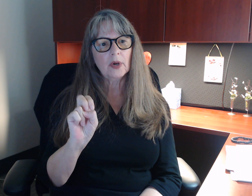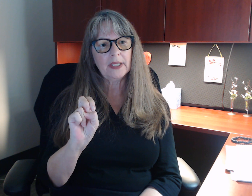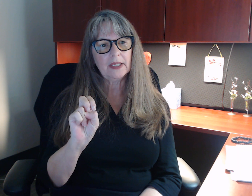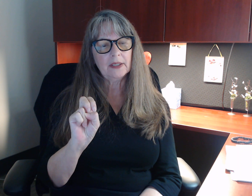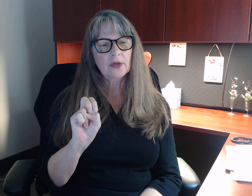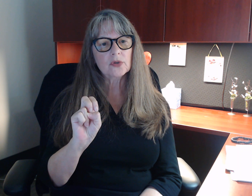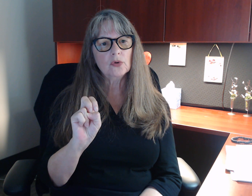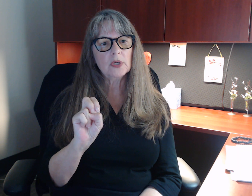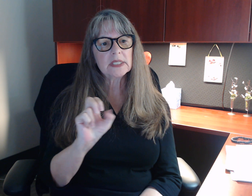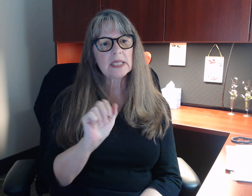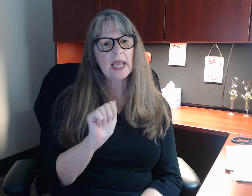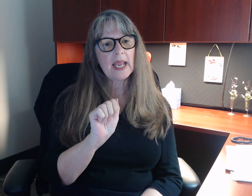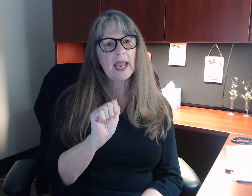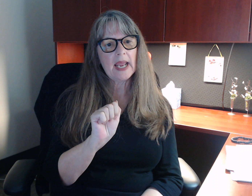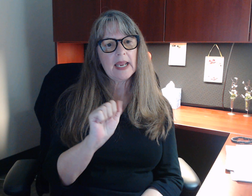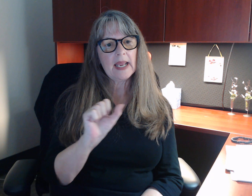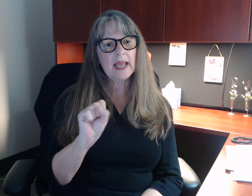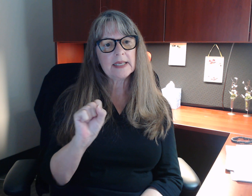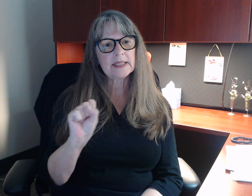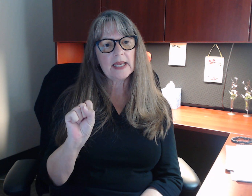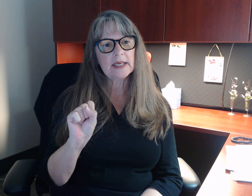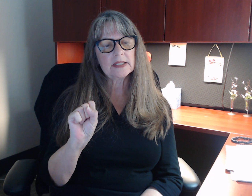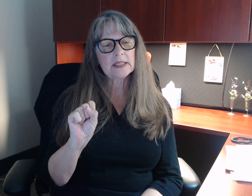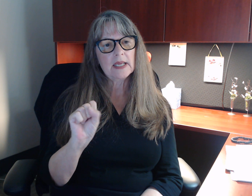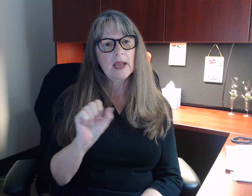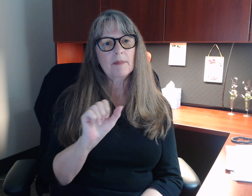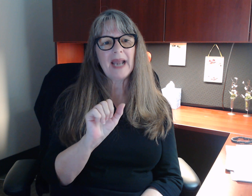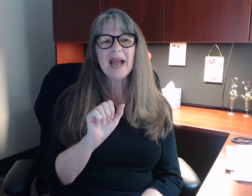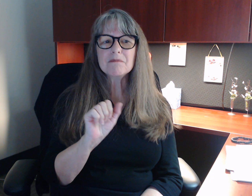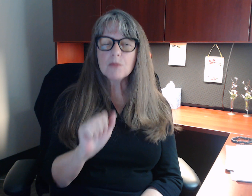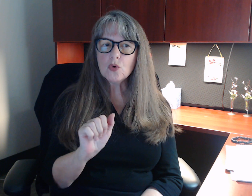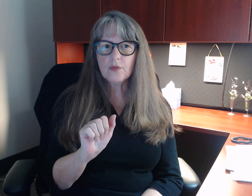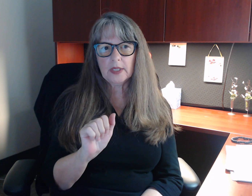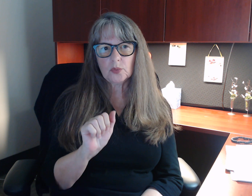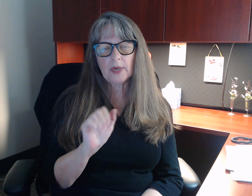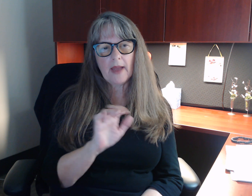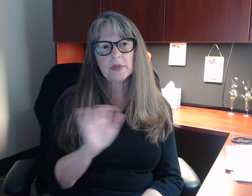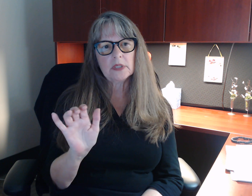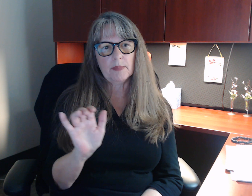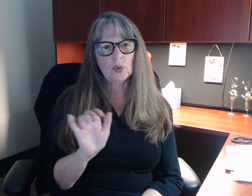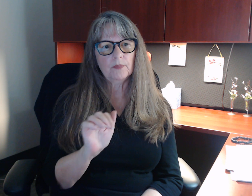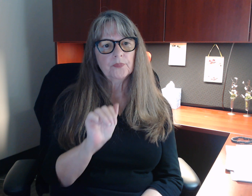A-S-S-U-R-E. So you could say A-S-S, but I move it when I have a double,